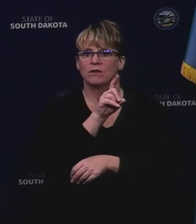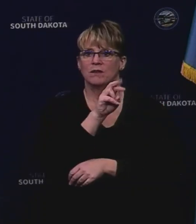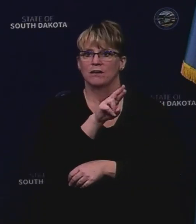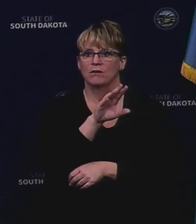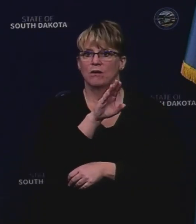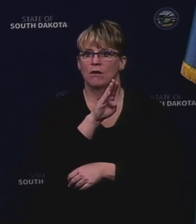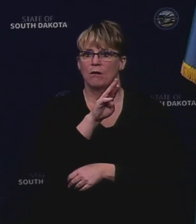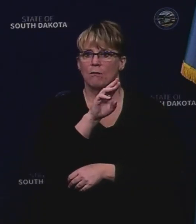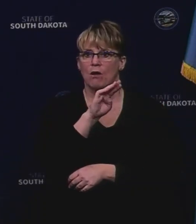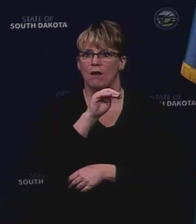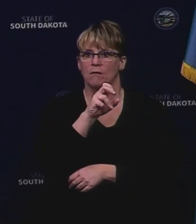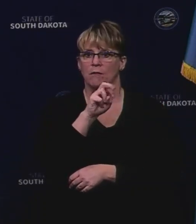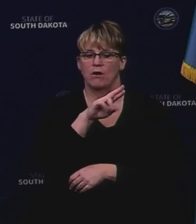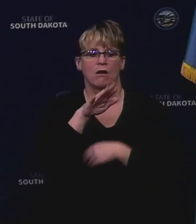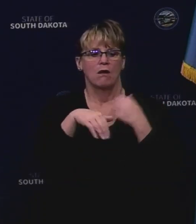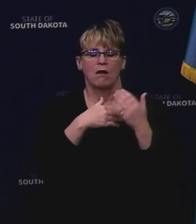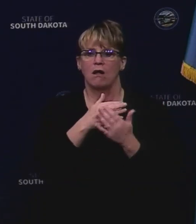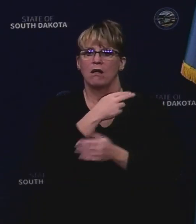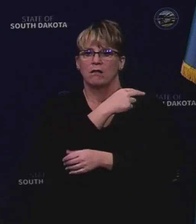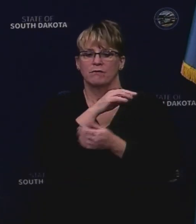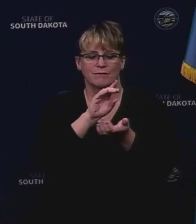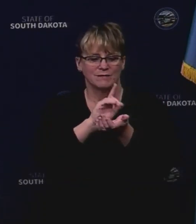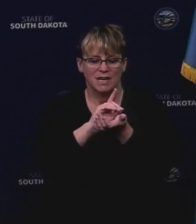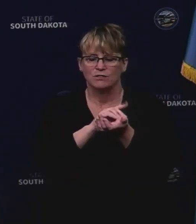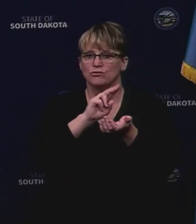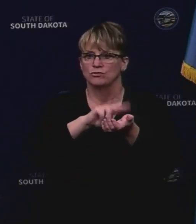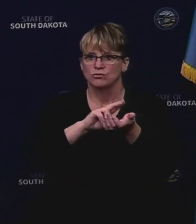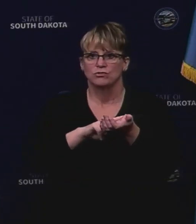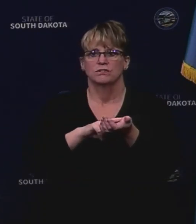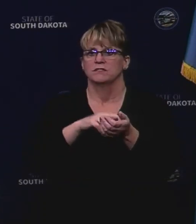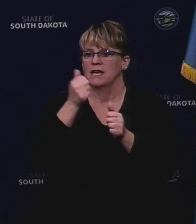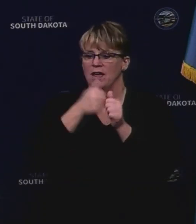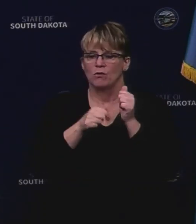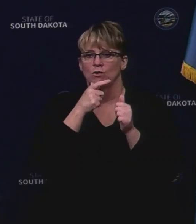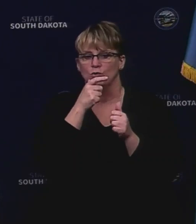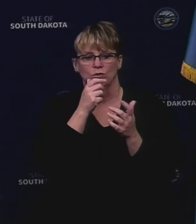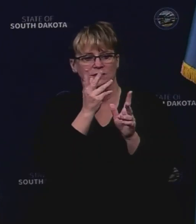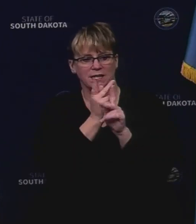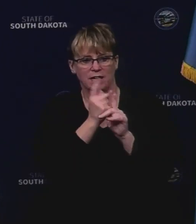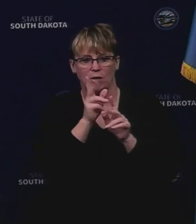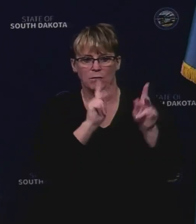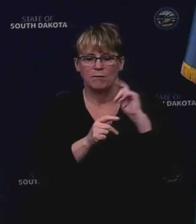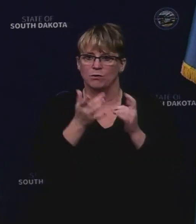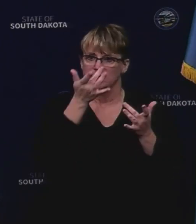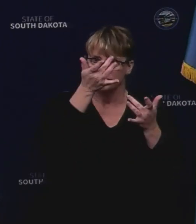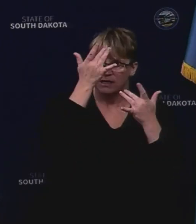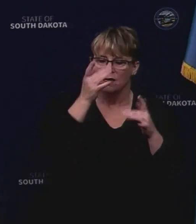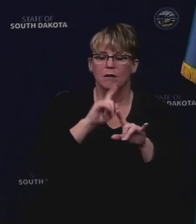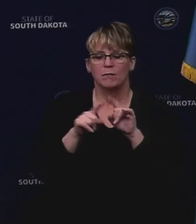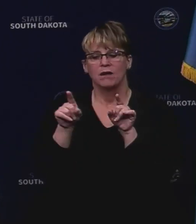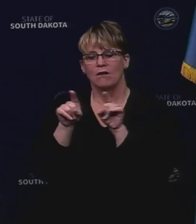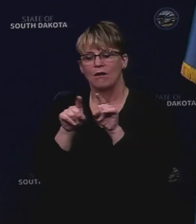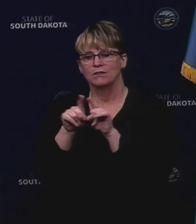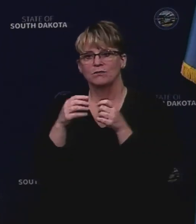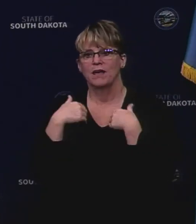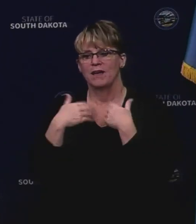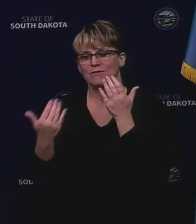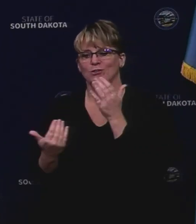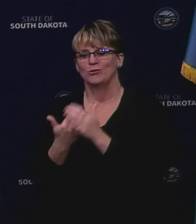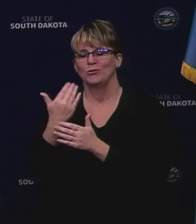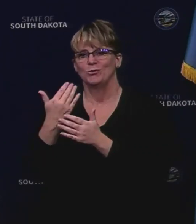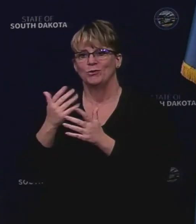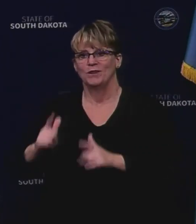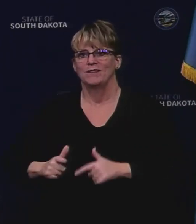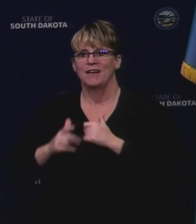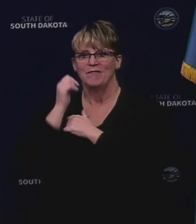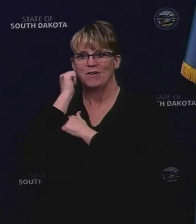Brockmeyer and to all of our medical professionals for all that you are doing, taking care of people who are sick, but also what you're doing to bring new lives into the world